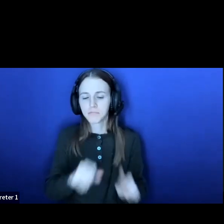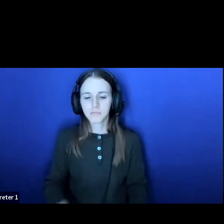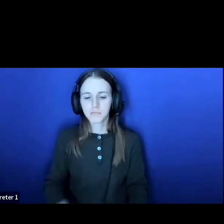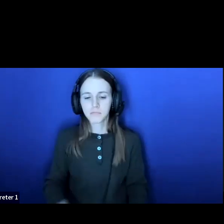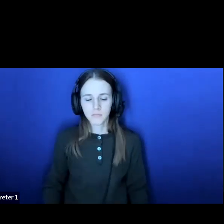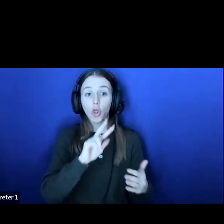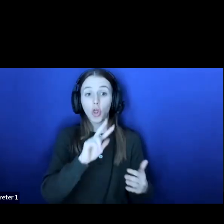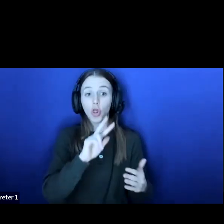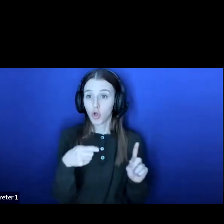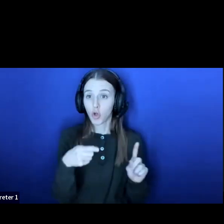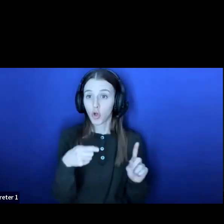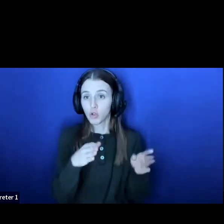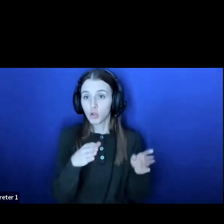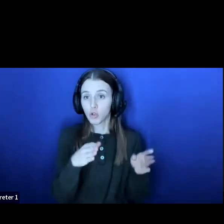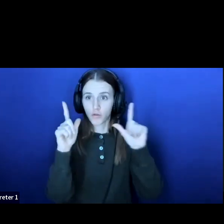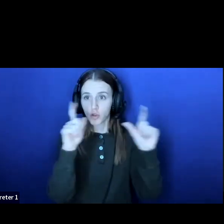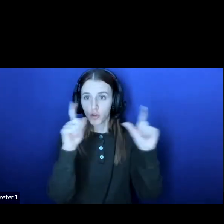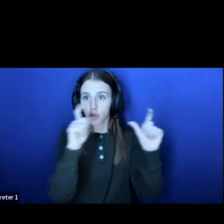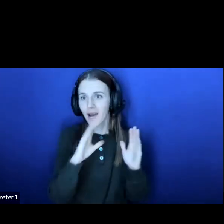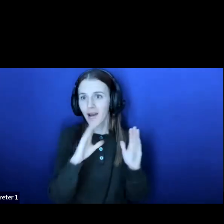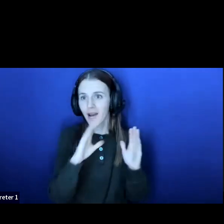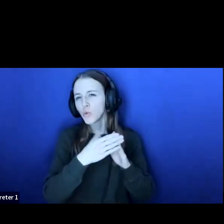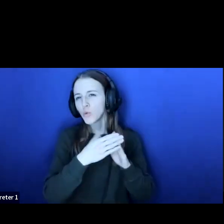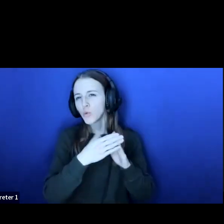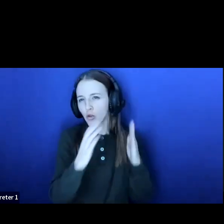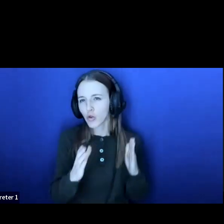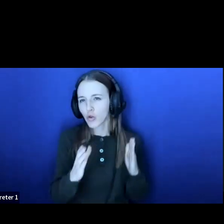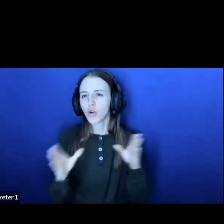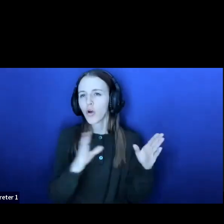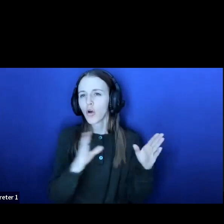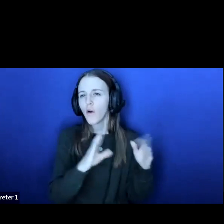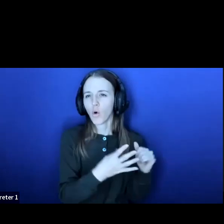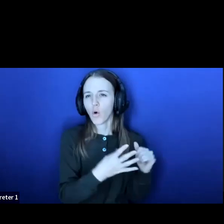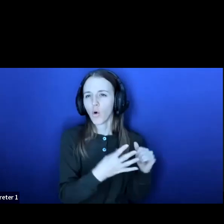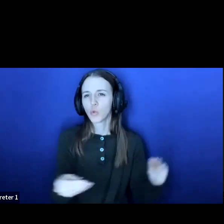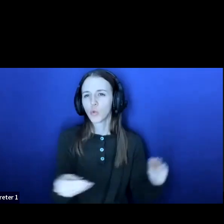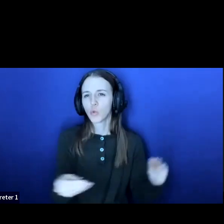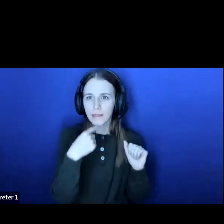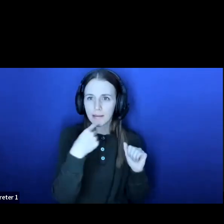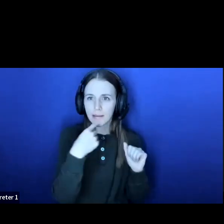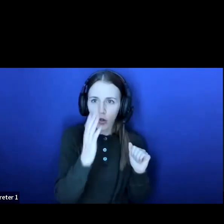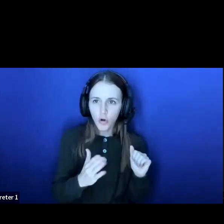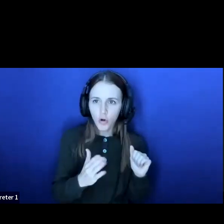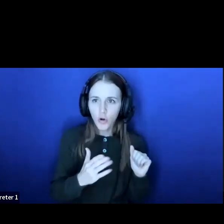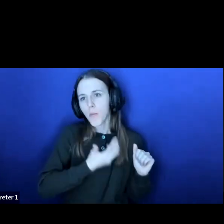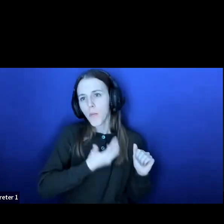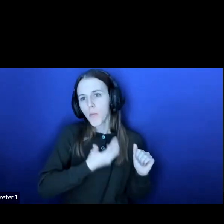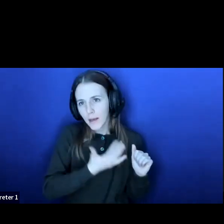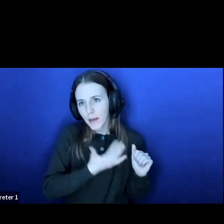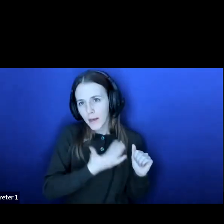leader. And the fourth one is a storyteller, poet, and a writer.